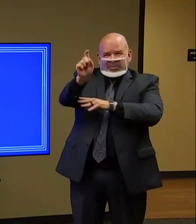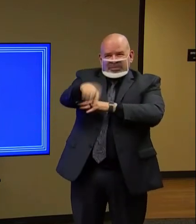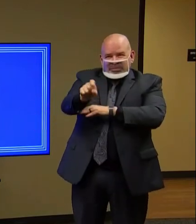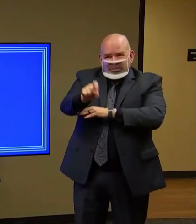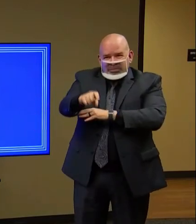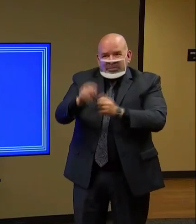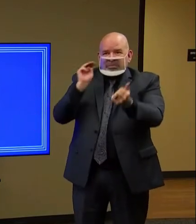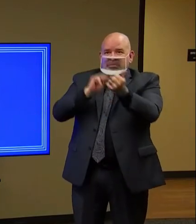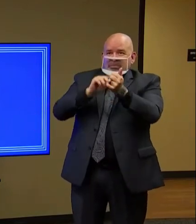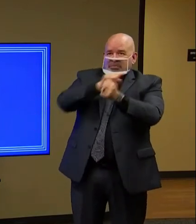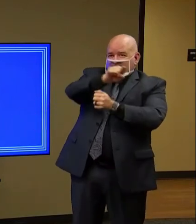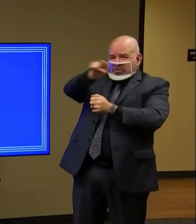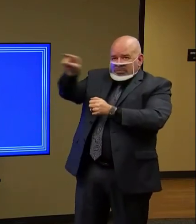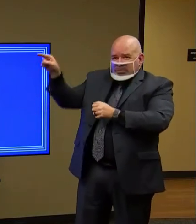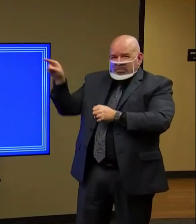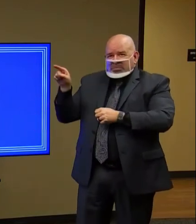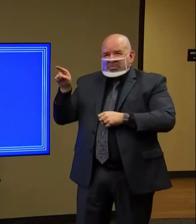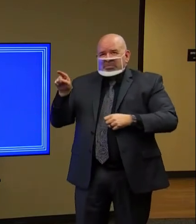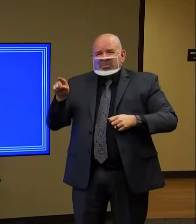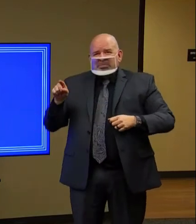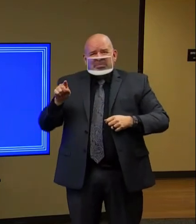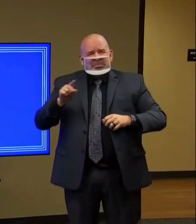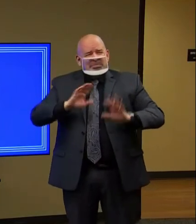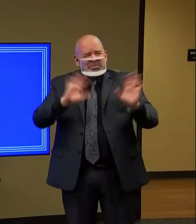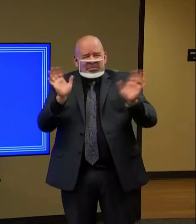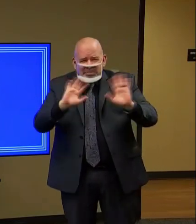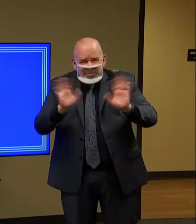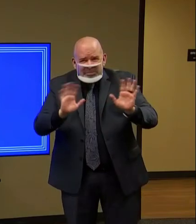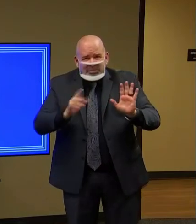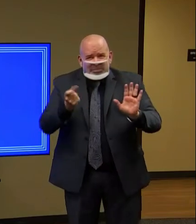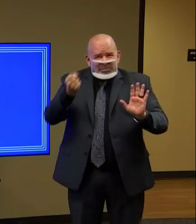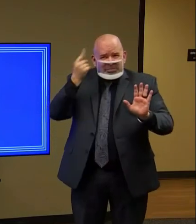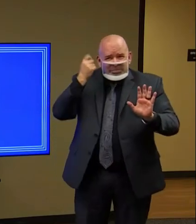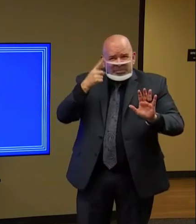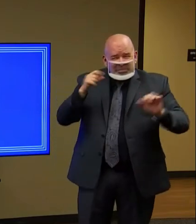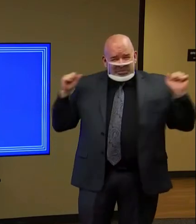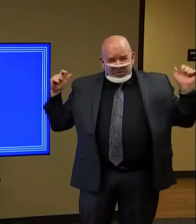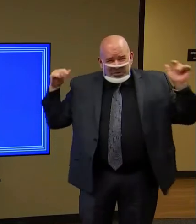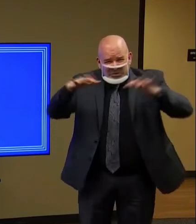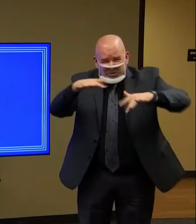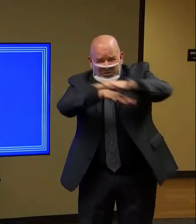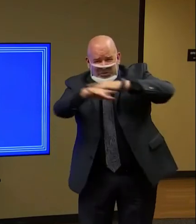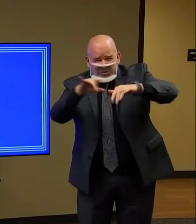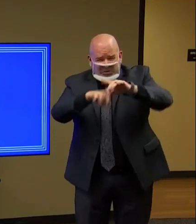It's because the evidence is overwhelming that a bar setting is a COVID spreading event.